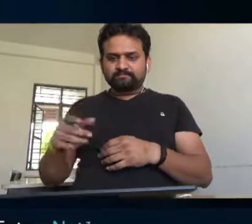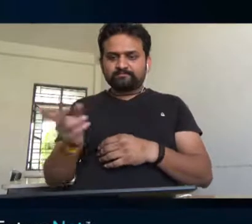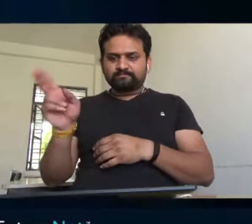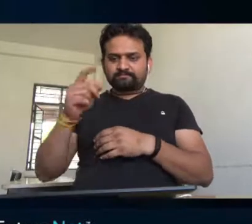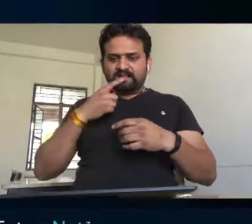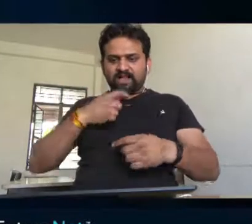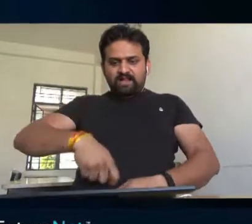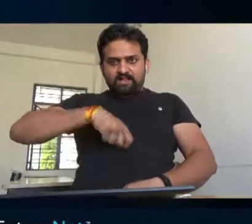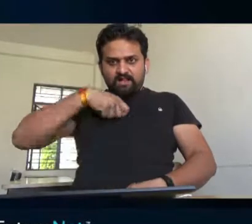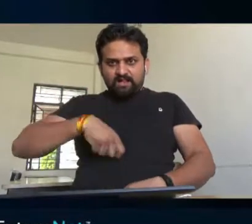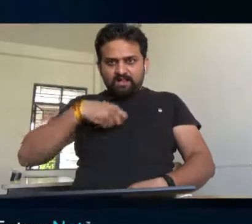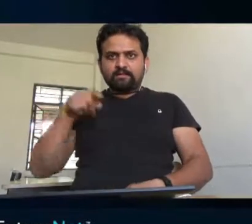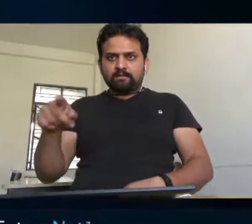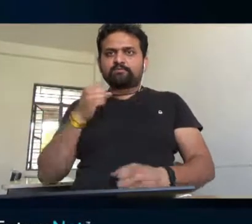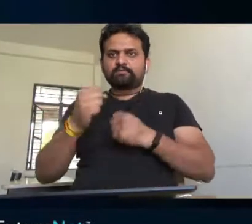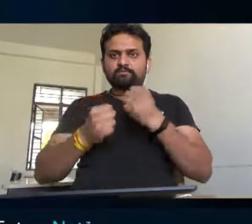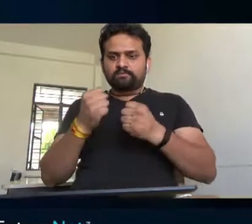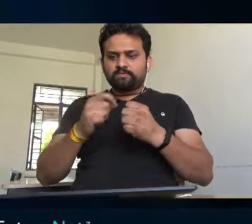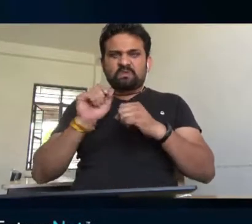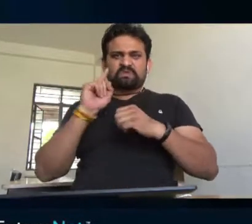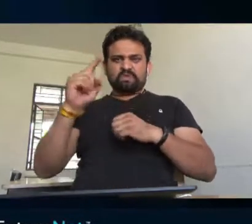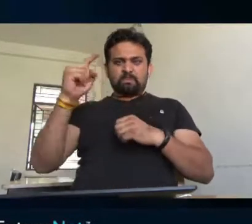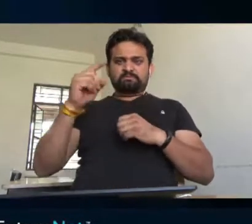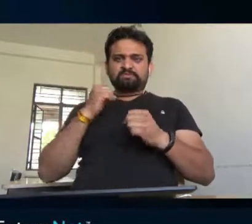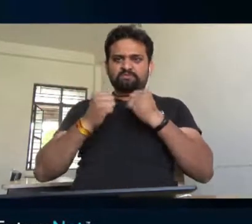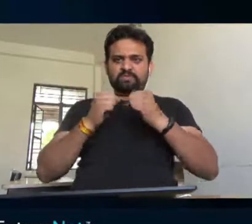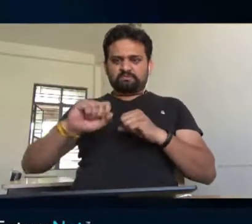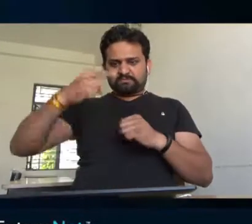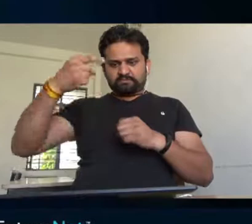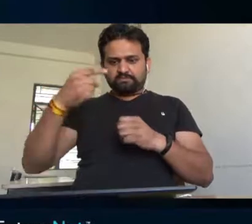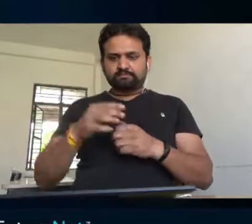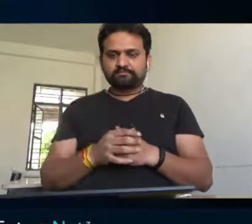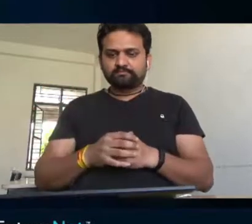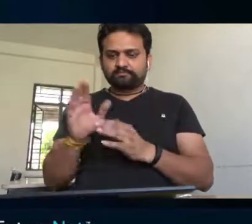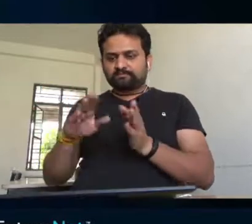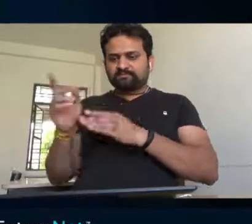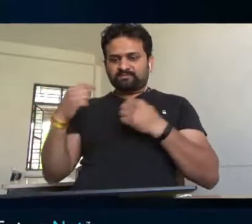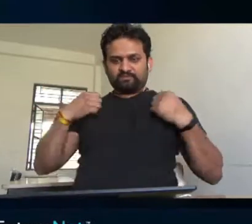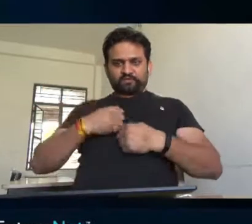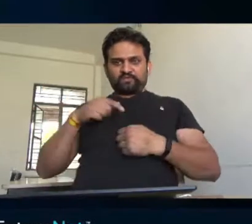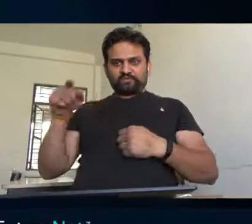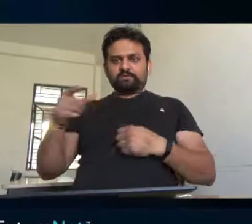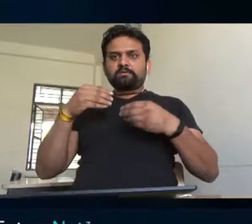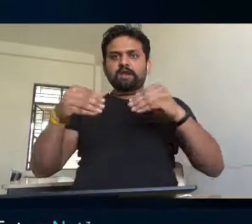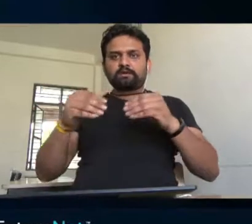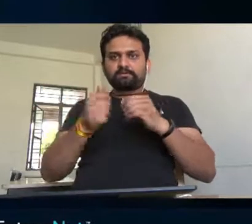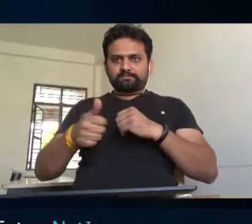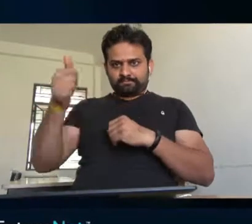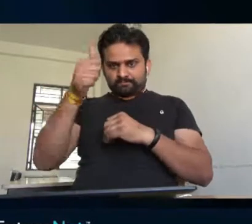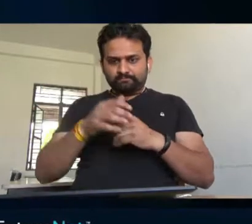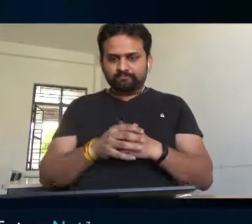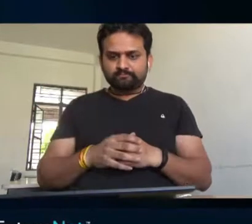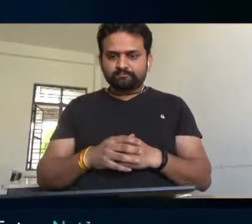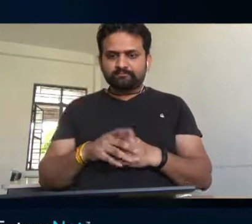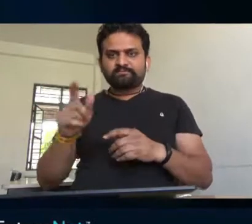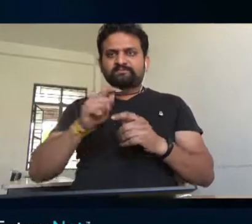here, this gentleman is the sports minister of the Saarland. This is one of the parts of Germany. And here on the right side, you see